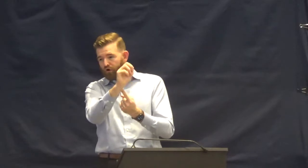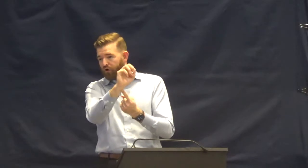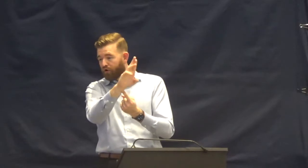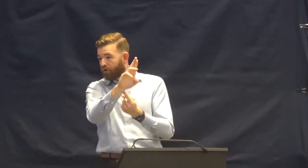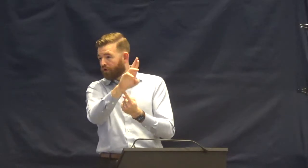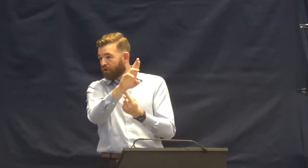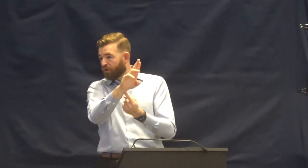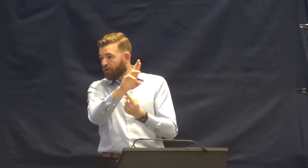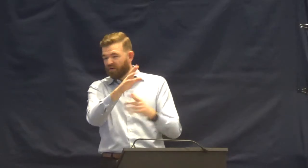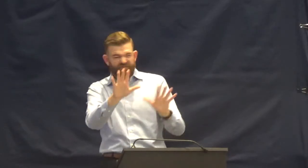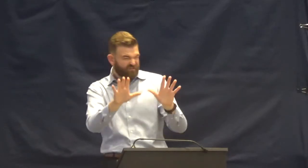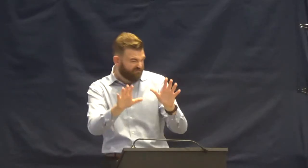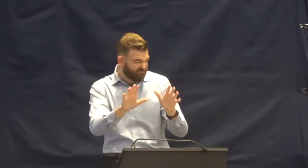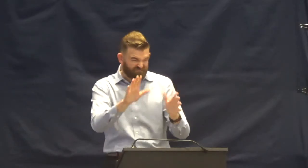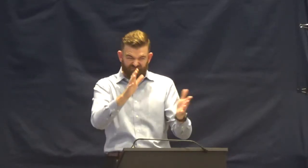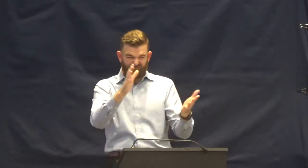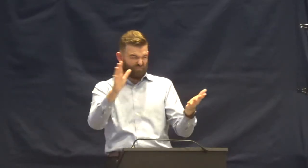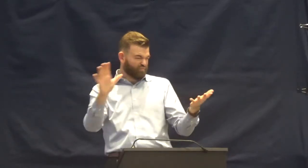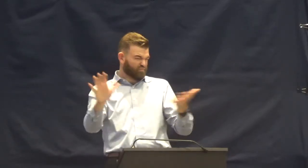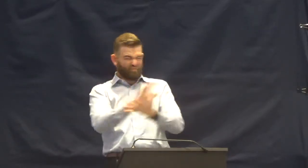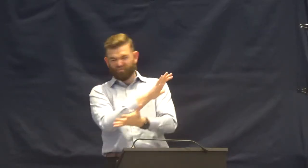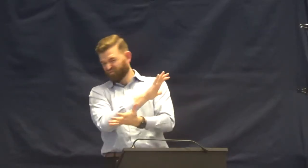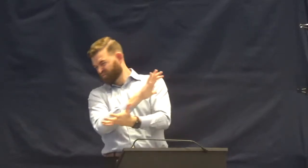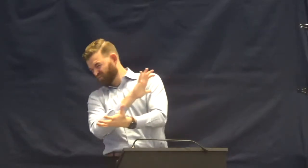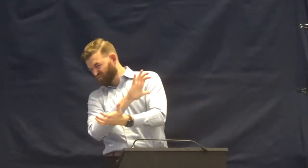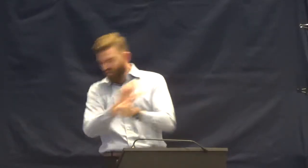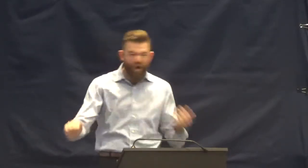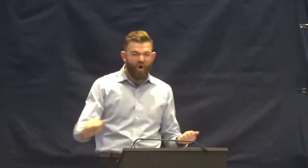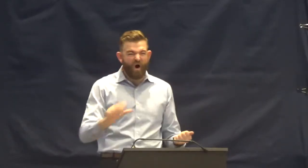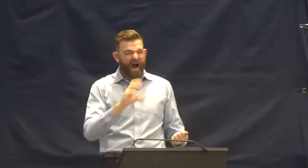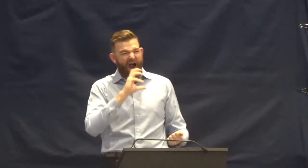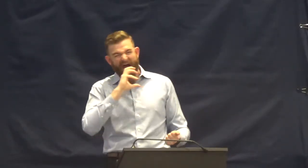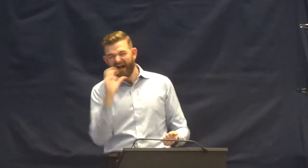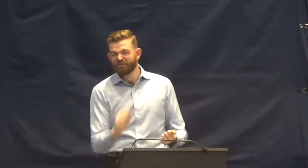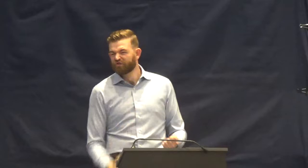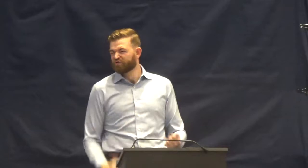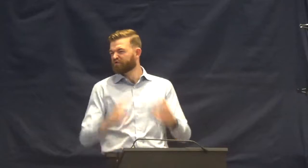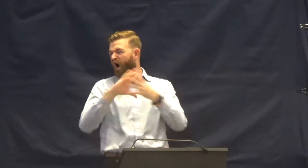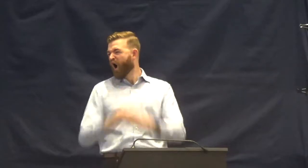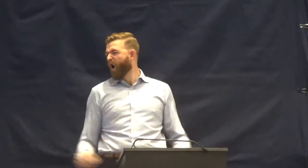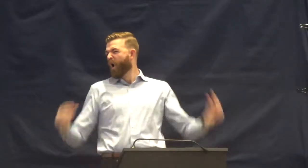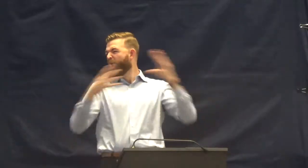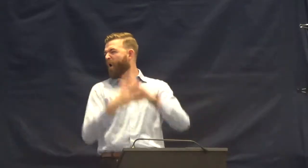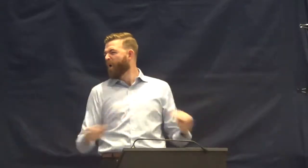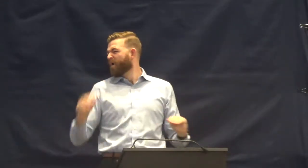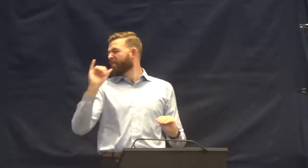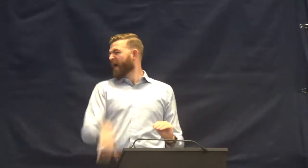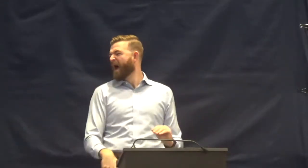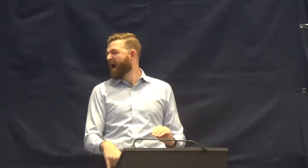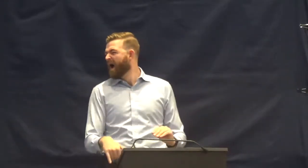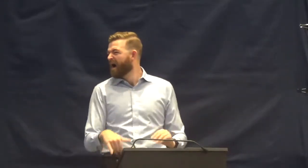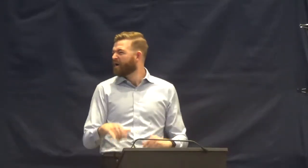is. And Jesus responded, neither of these happened. So